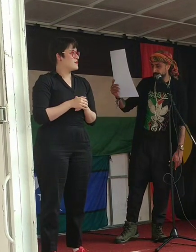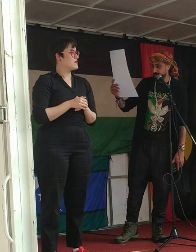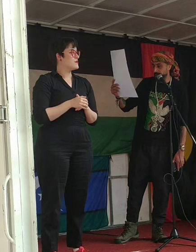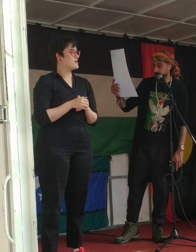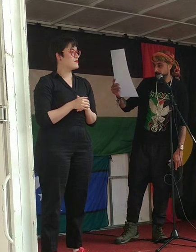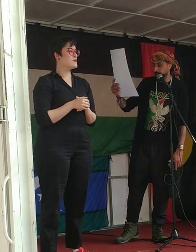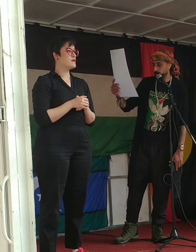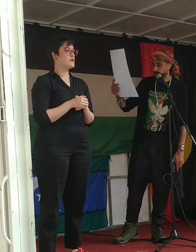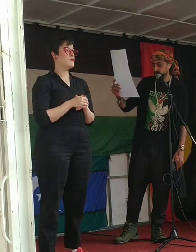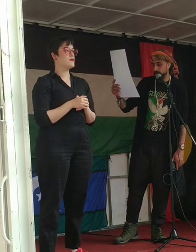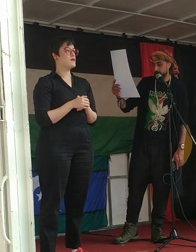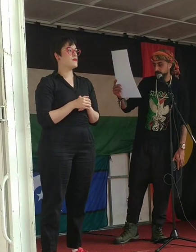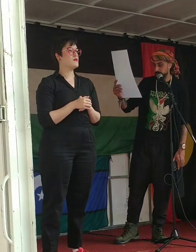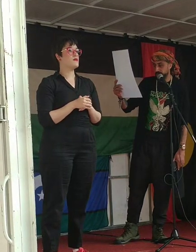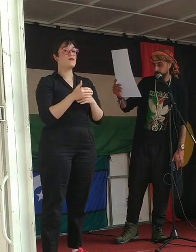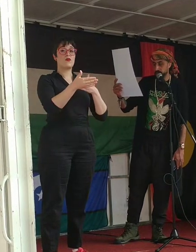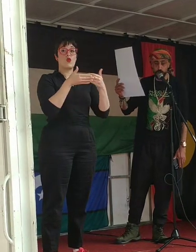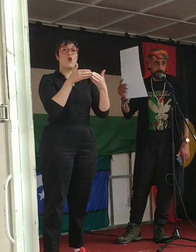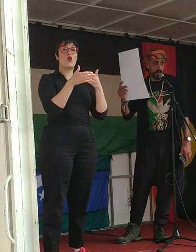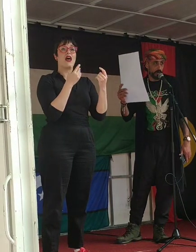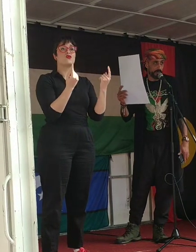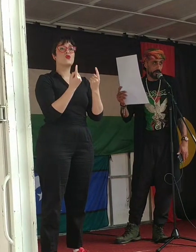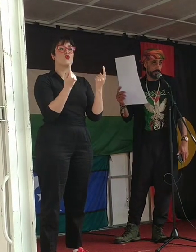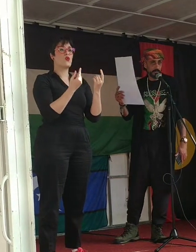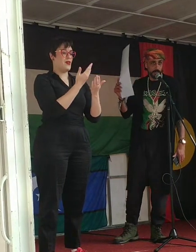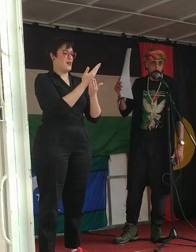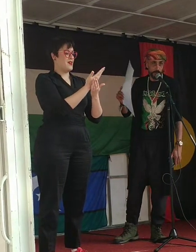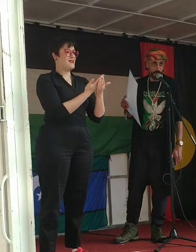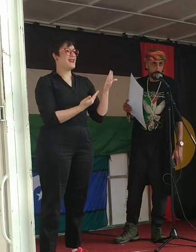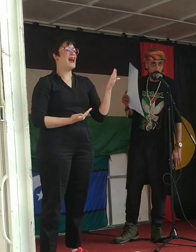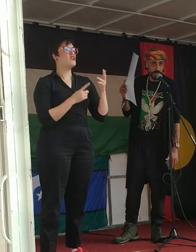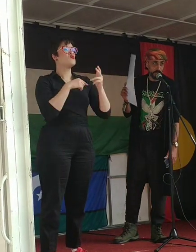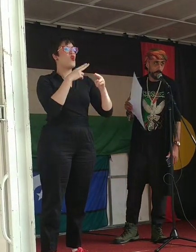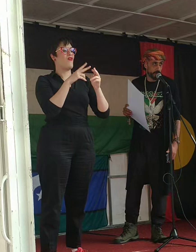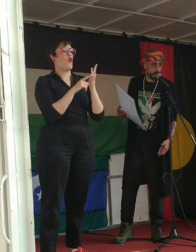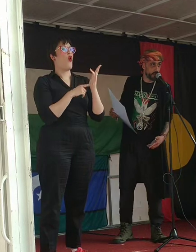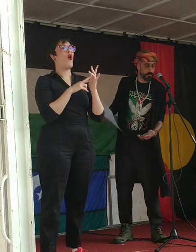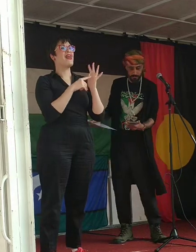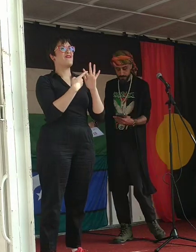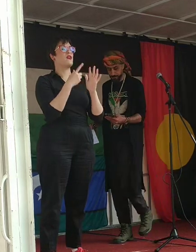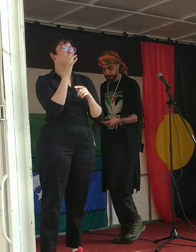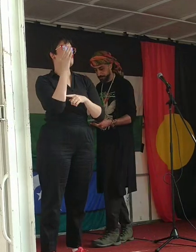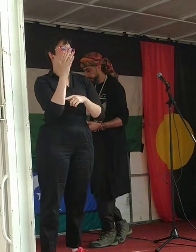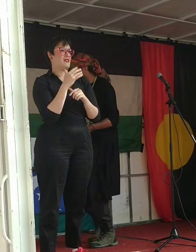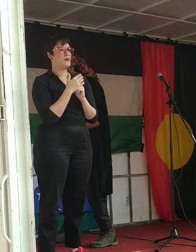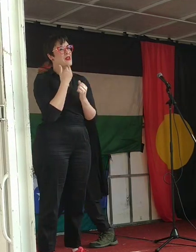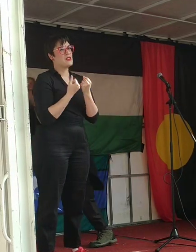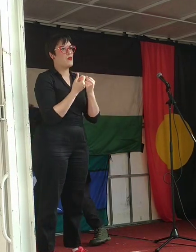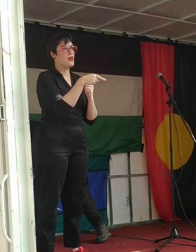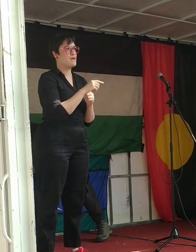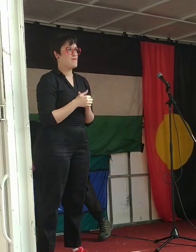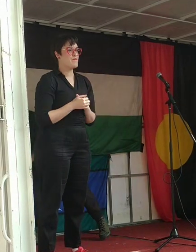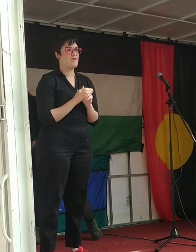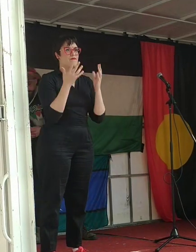It is organized by Tales of the Olive Tree. Wonderful people, please support. Thank you.